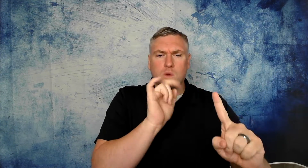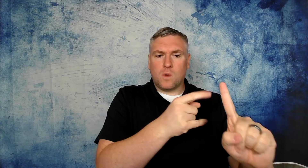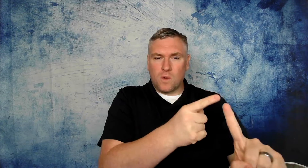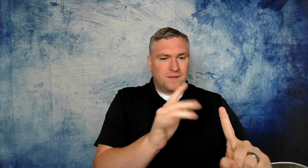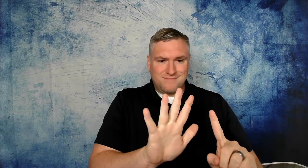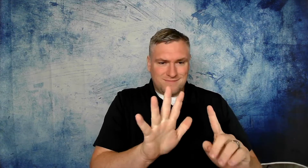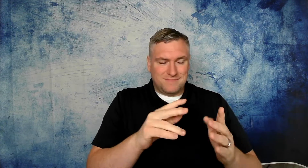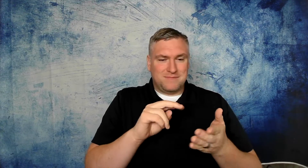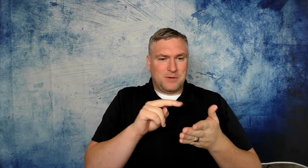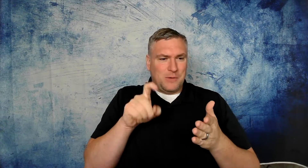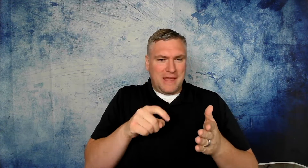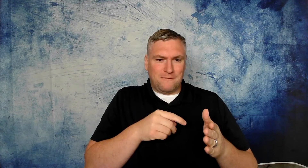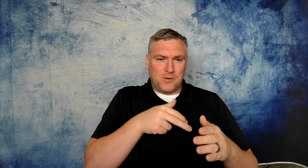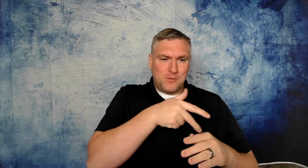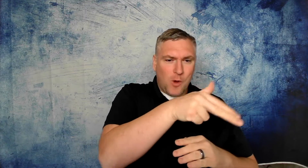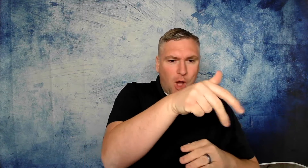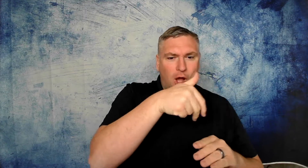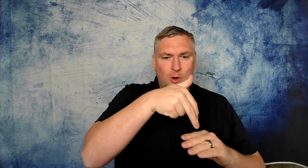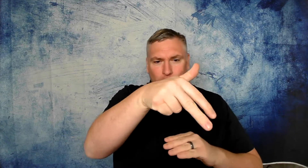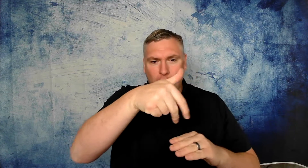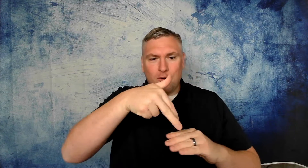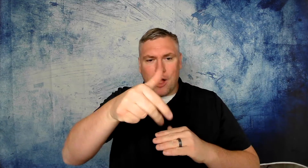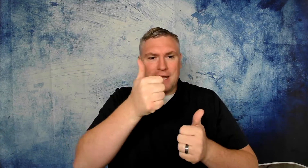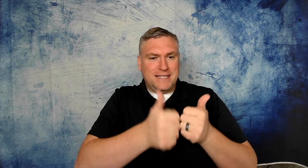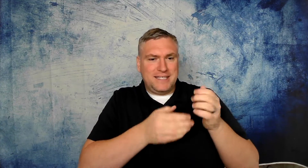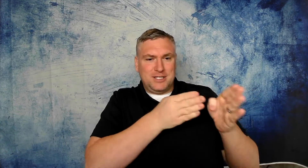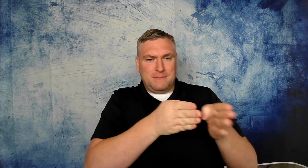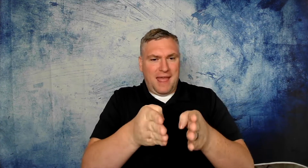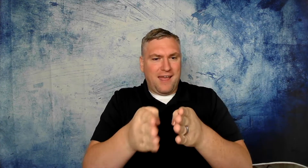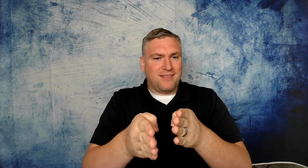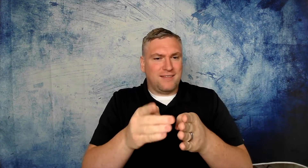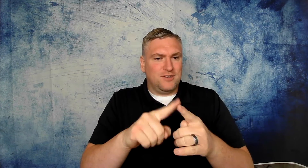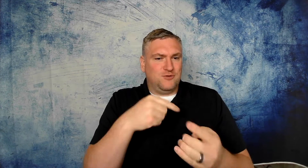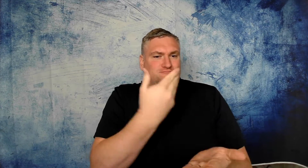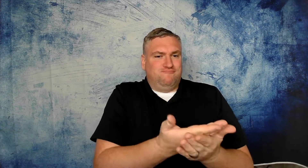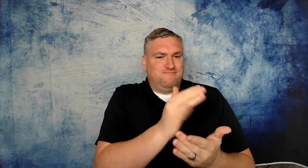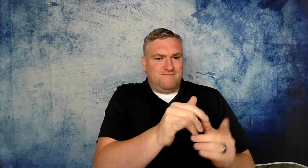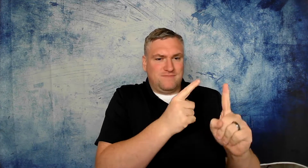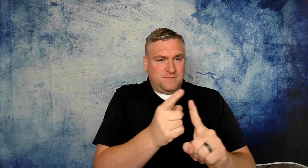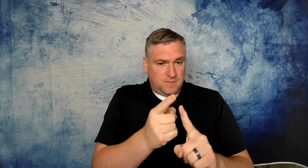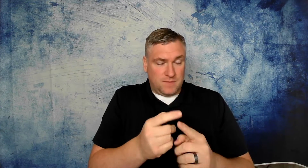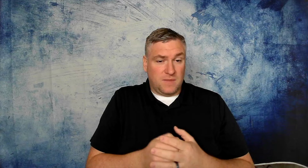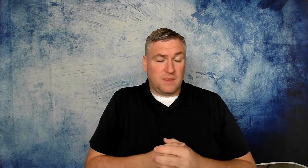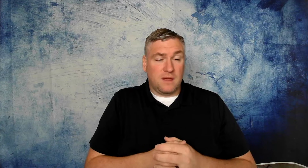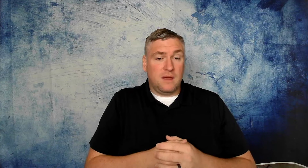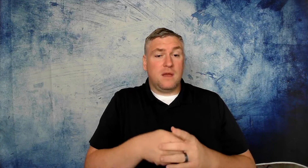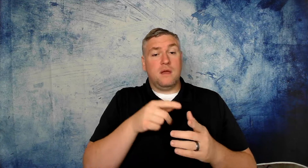Now, that doesn't mean pick one pathway and that's all we need. We walk all the pathways simultaneously to arrive at our